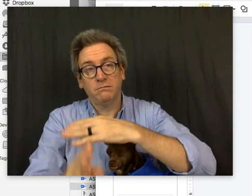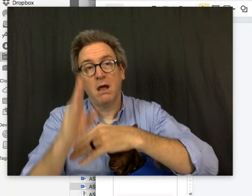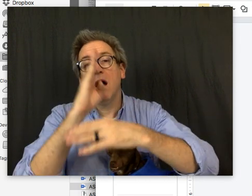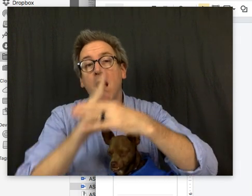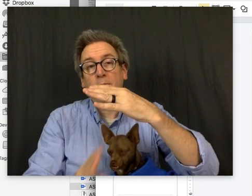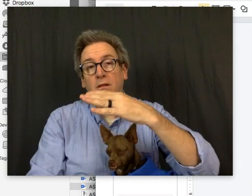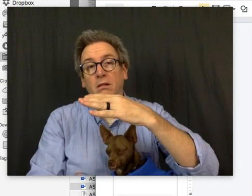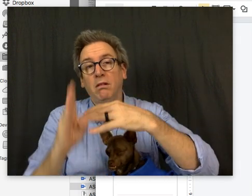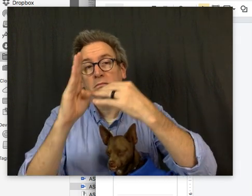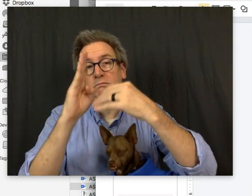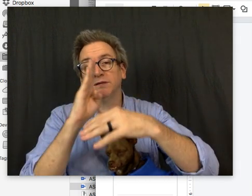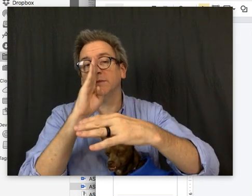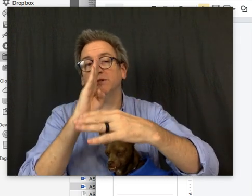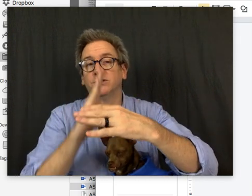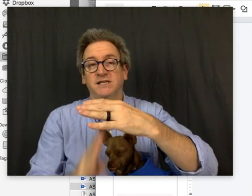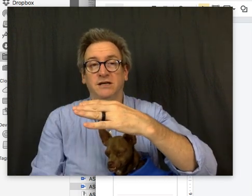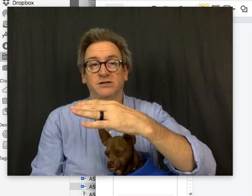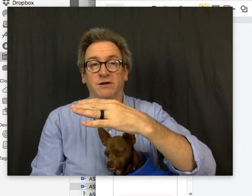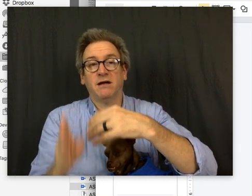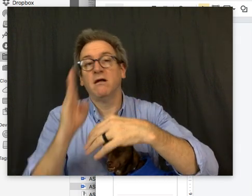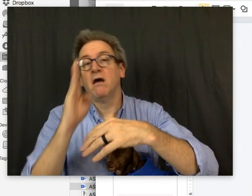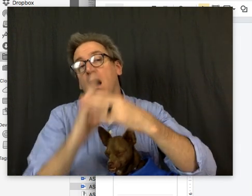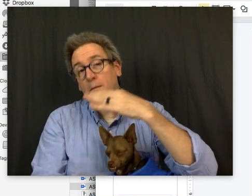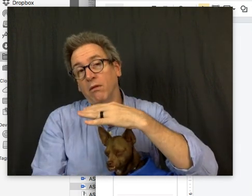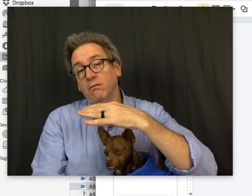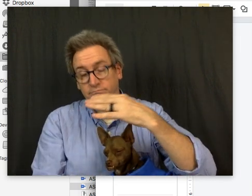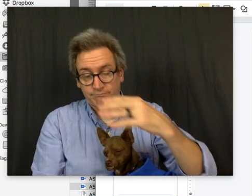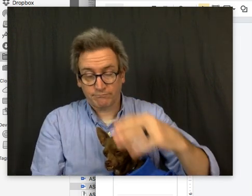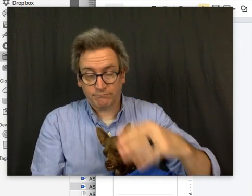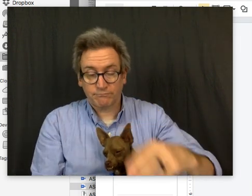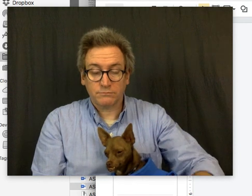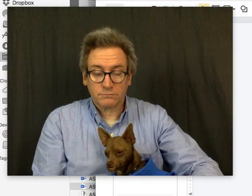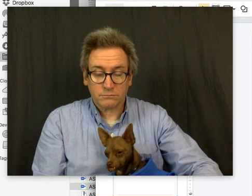Humble, humble. Sometimes you'll just see it straight down, humble.